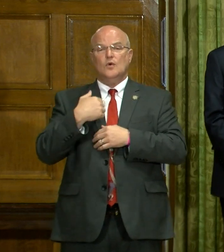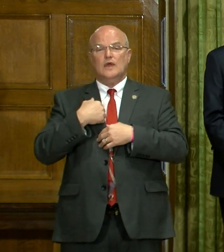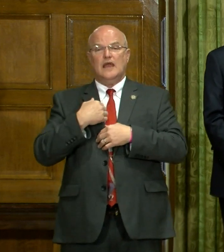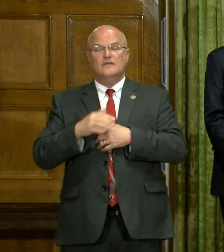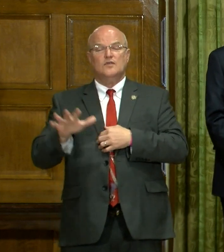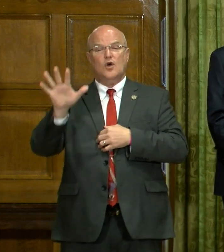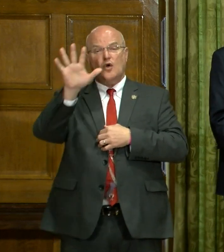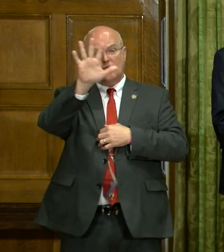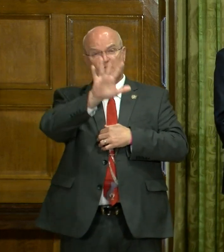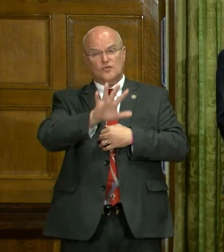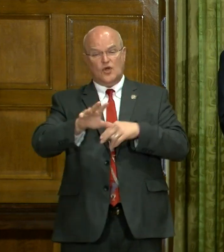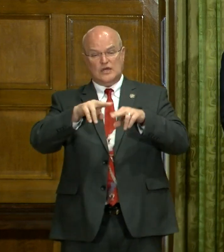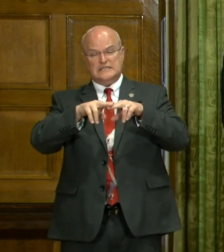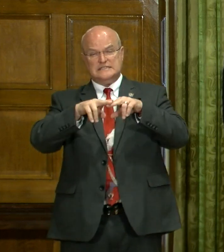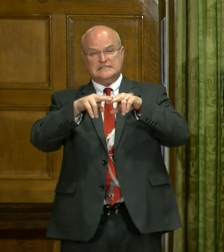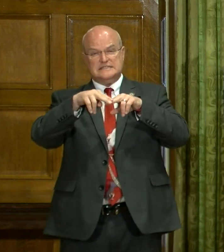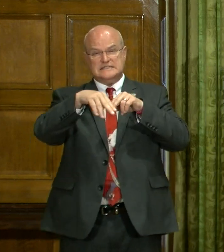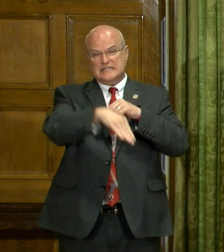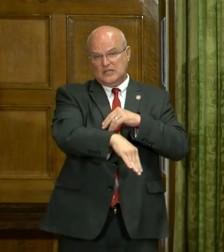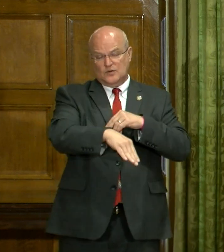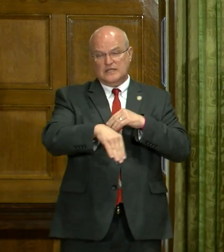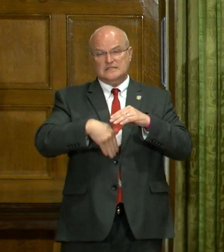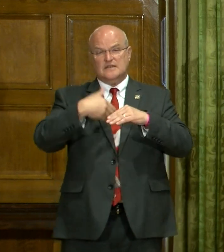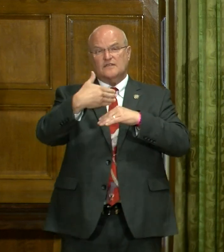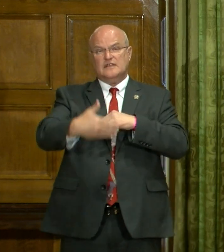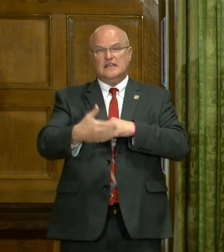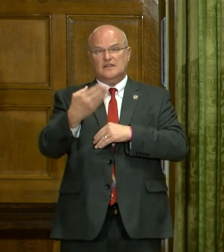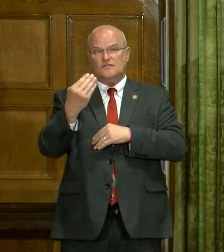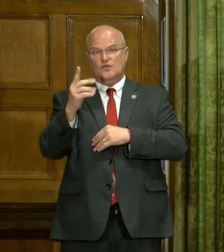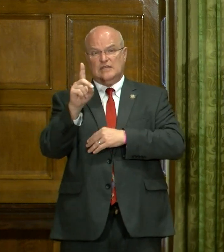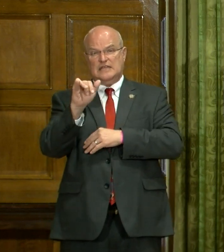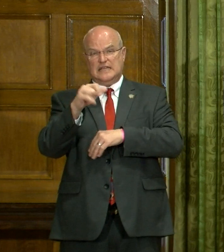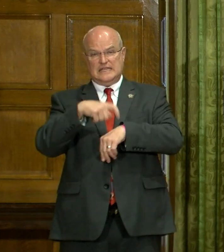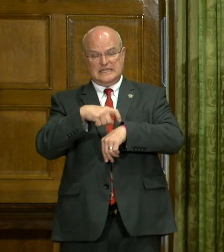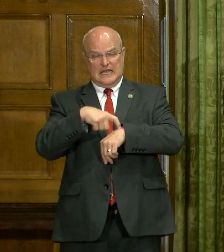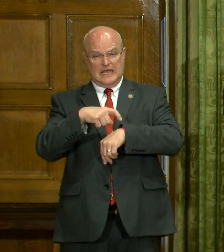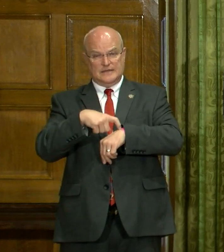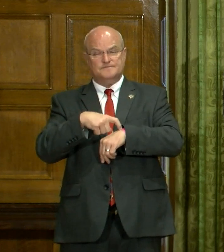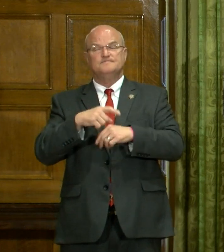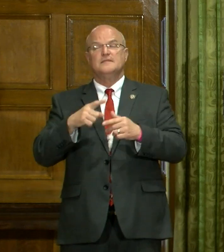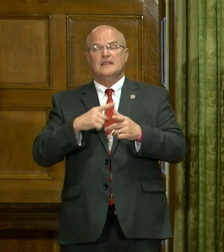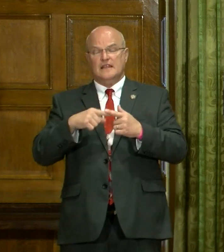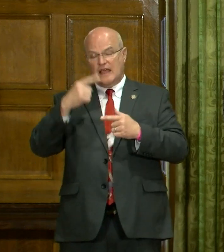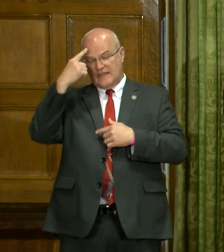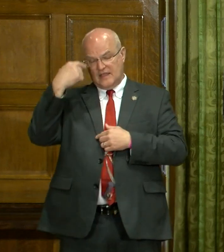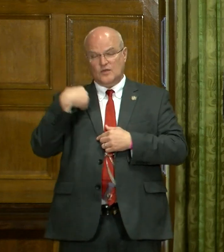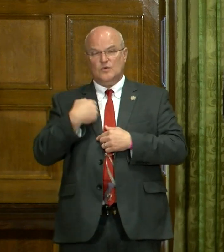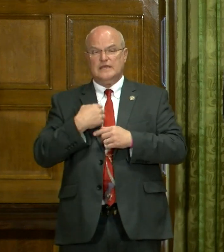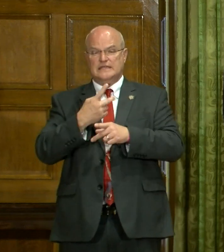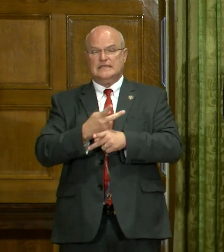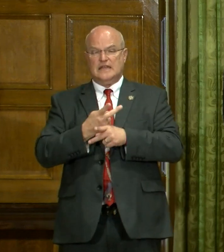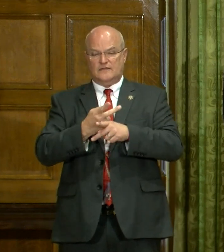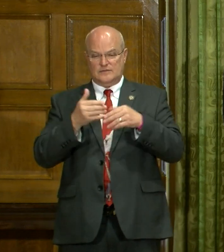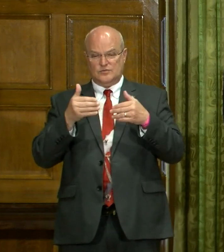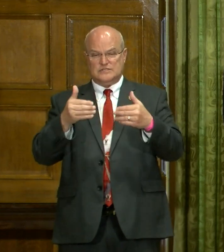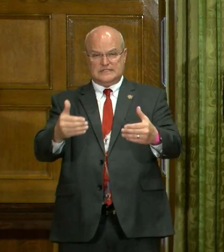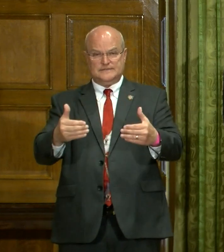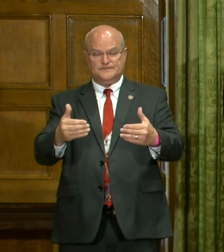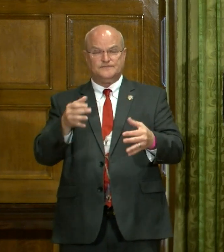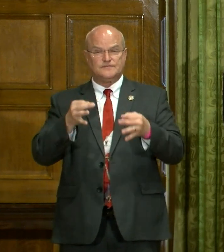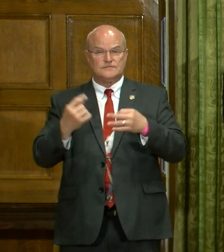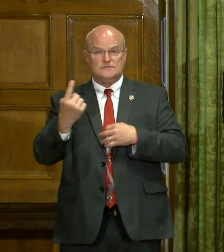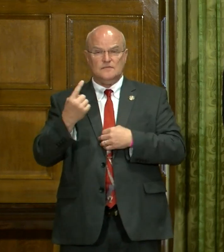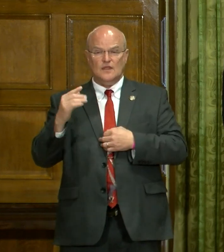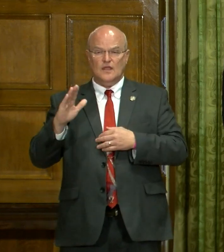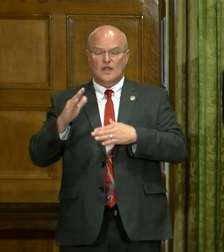an overall decrease over the 14-day period of time, then I think we can cautiously proceed. You know, if